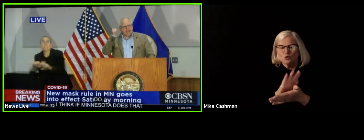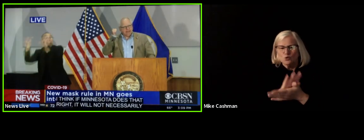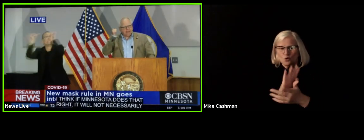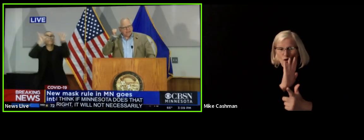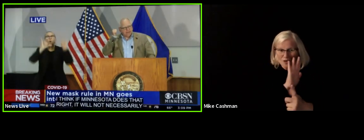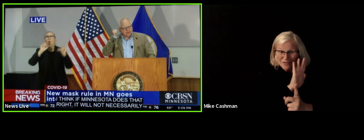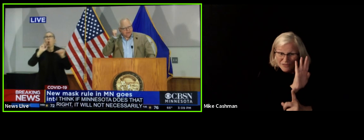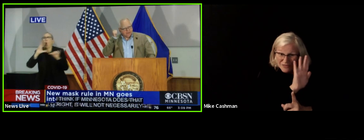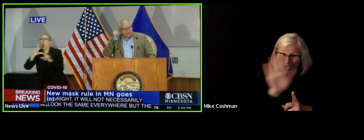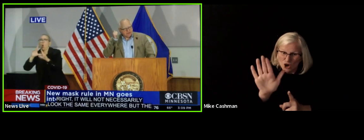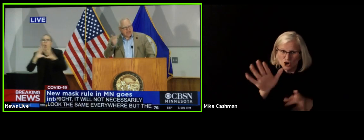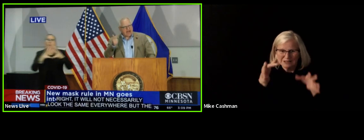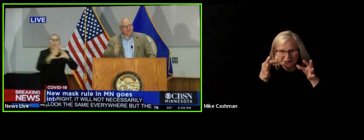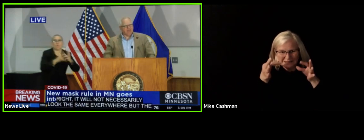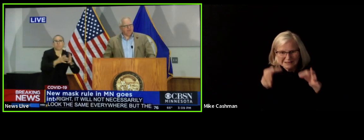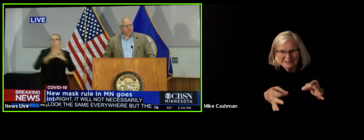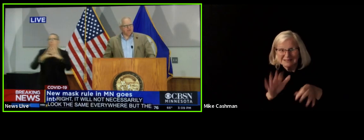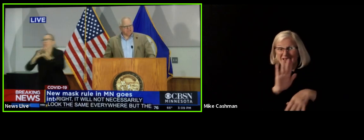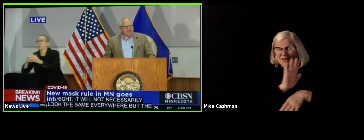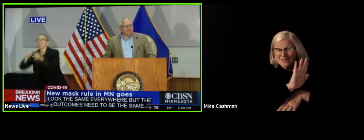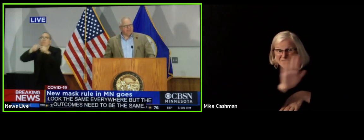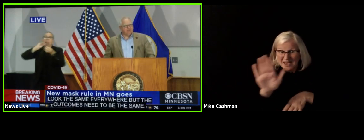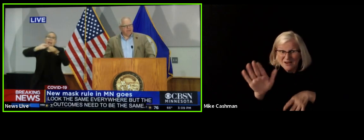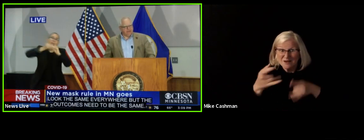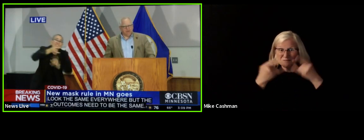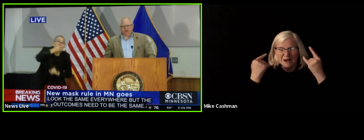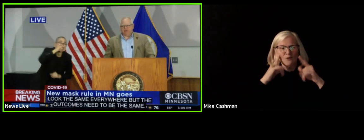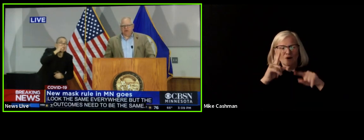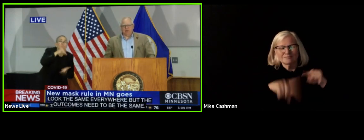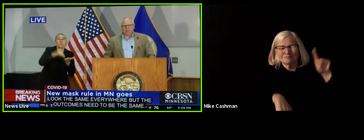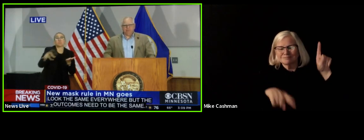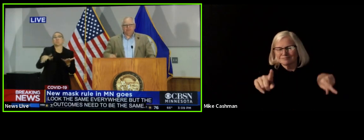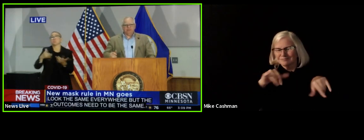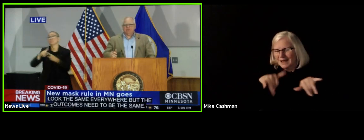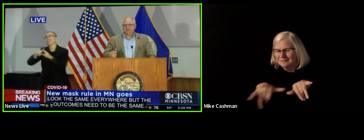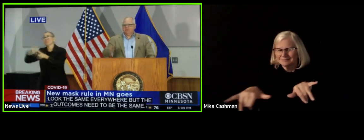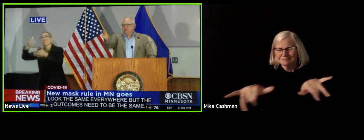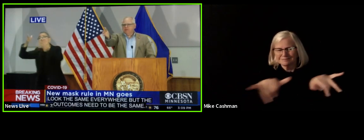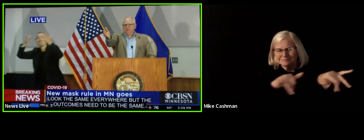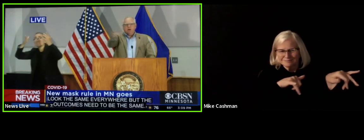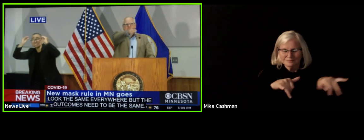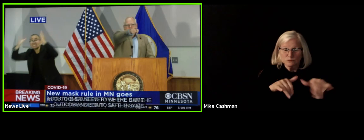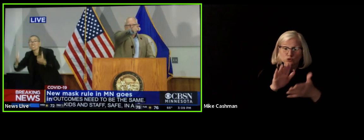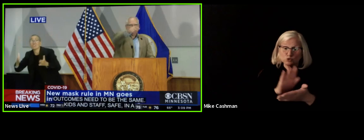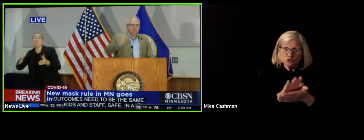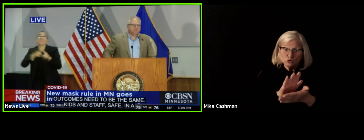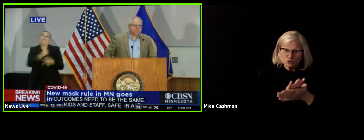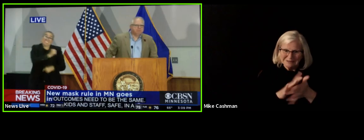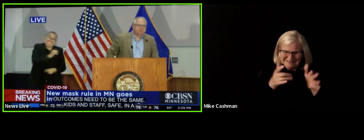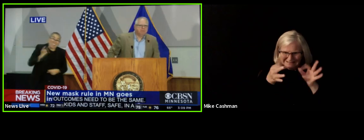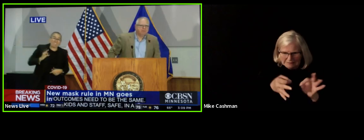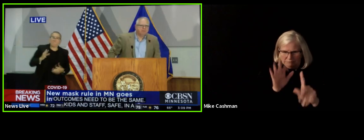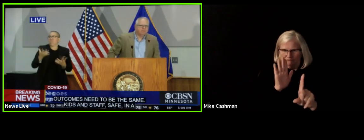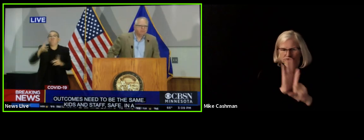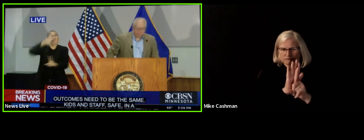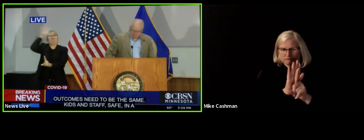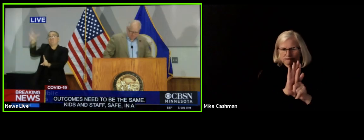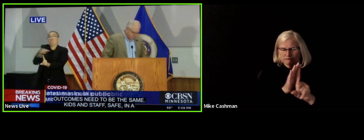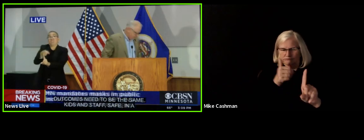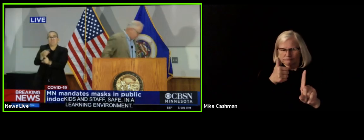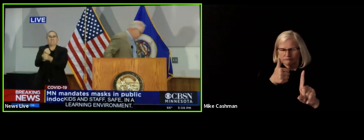and staff safe in that learning environment. I'm sorry, yeah, Dina.